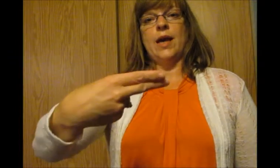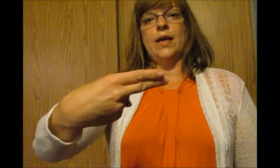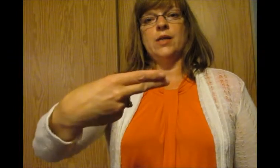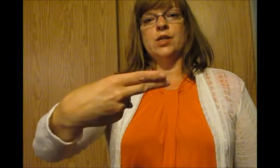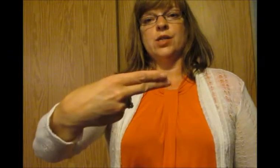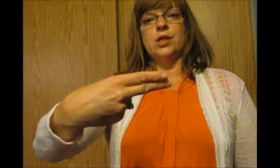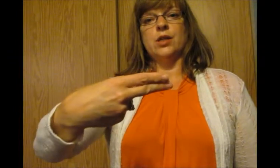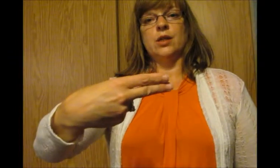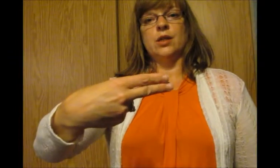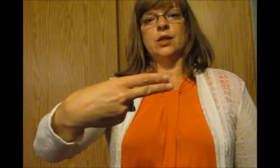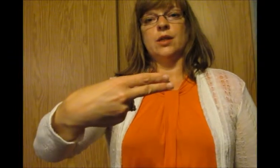H,